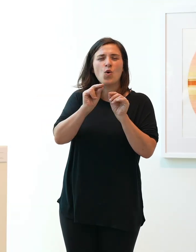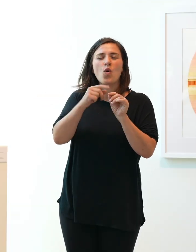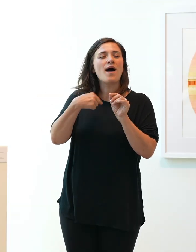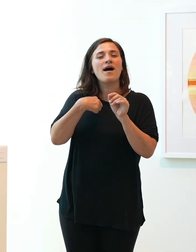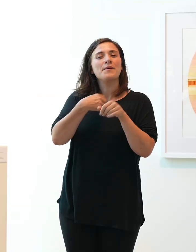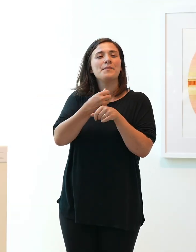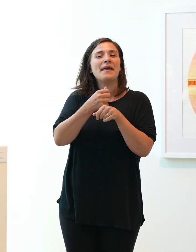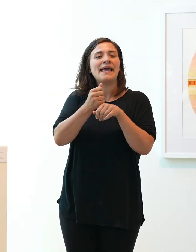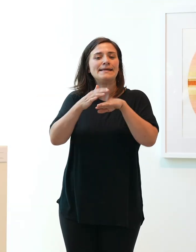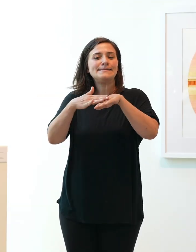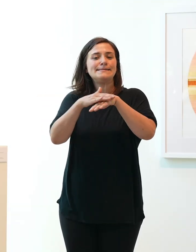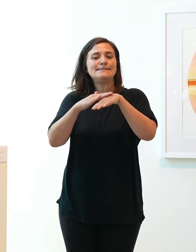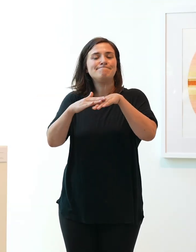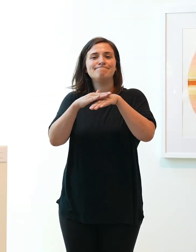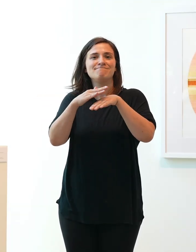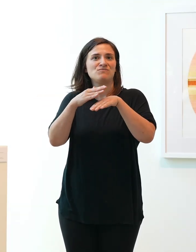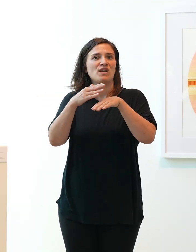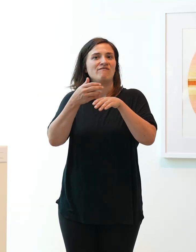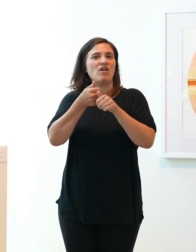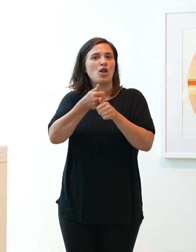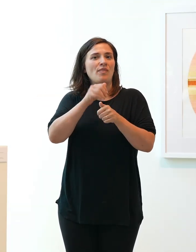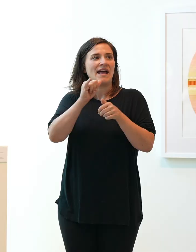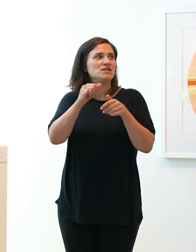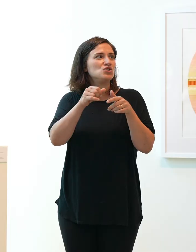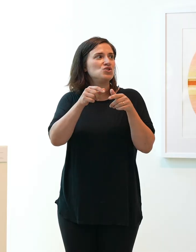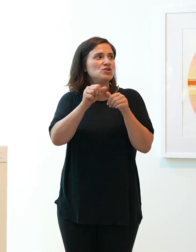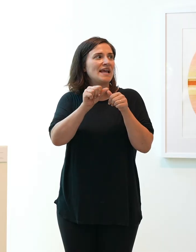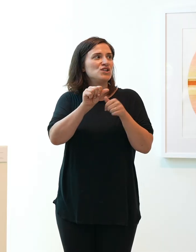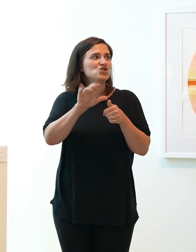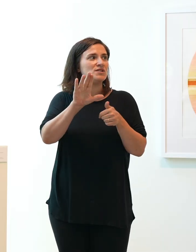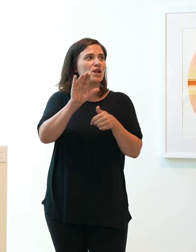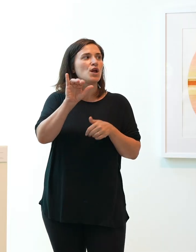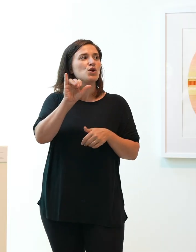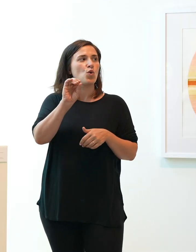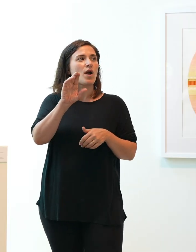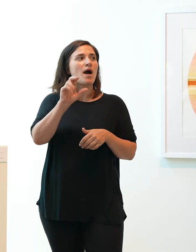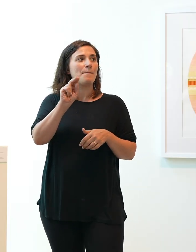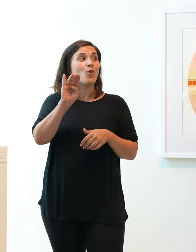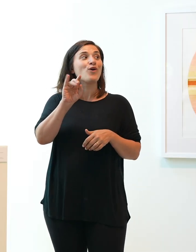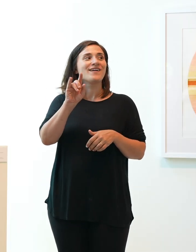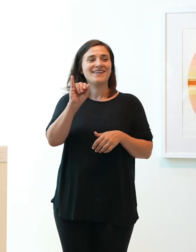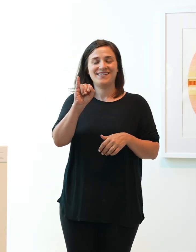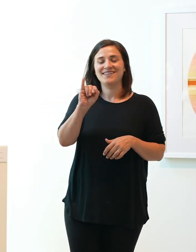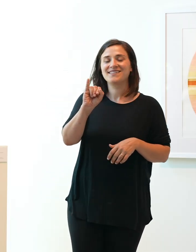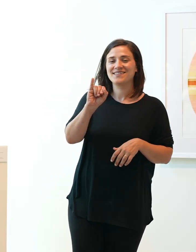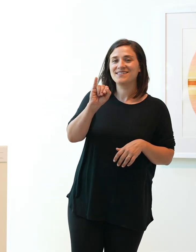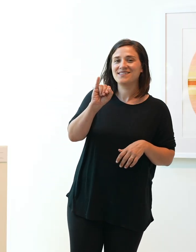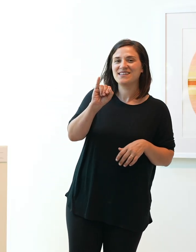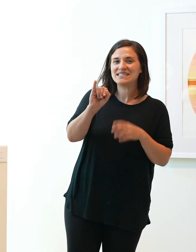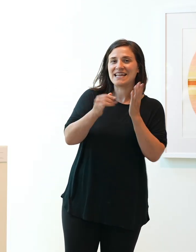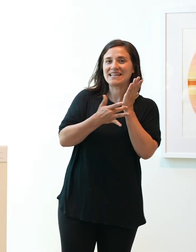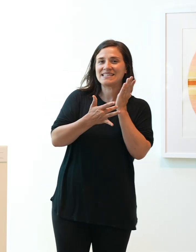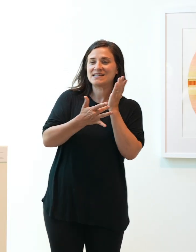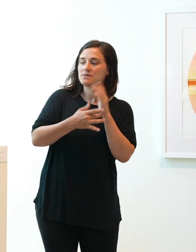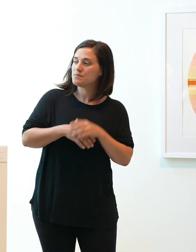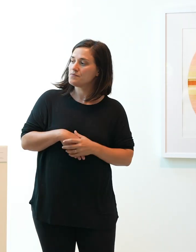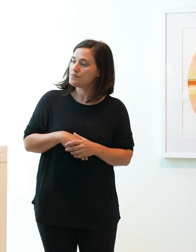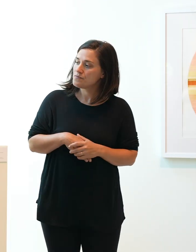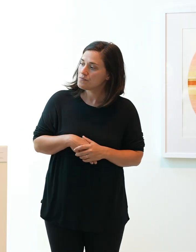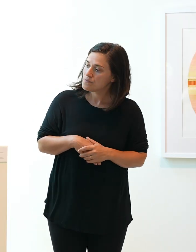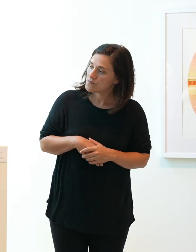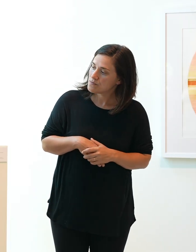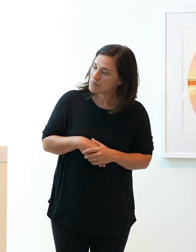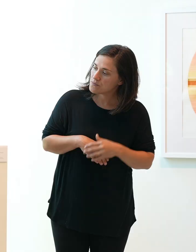It's a pretty neat trick, you know. But anyway, so I made this part of it, and once again, I had the hunk of